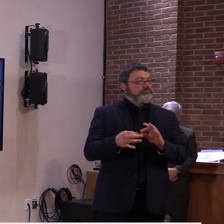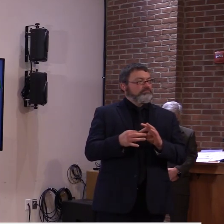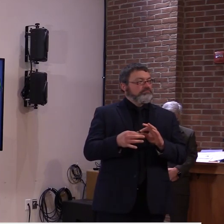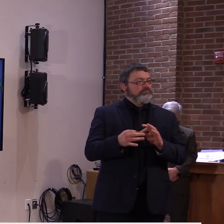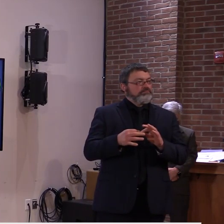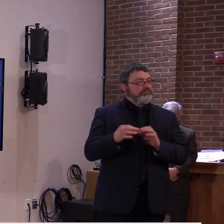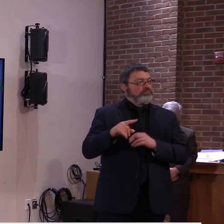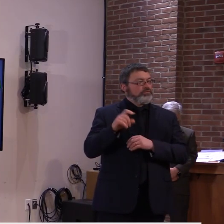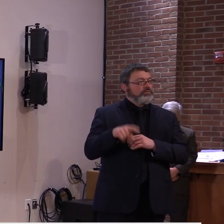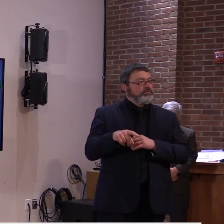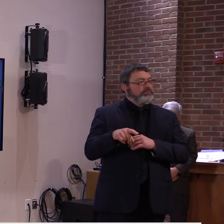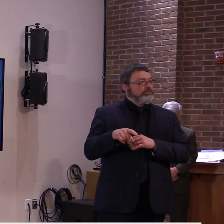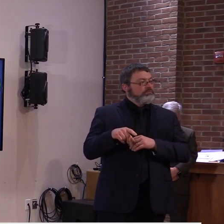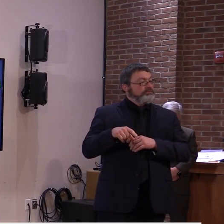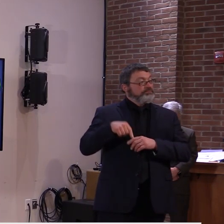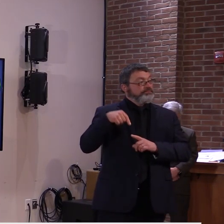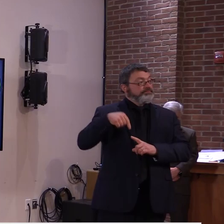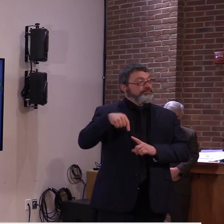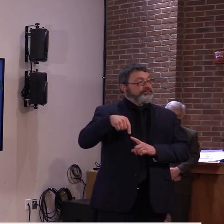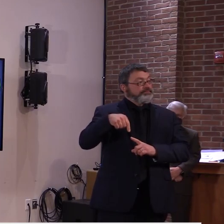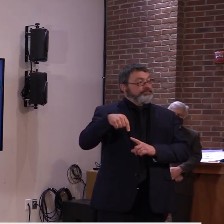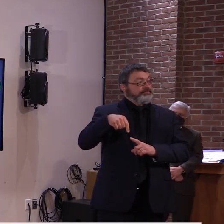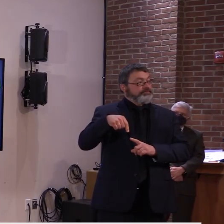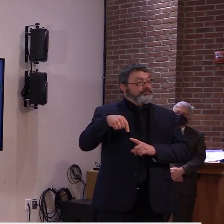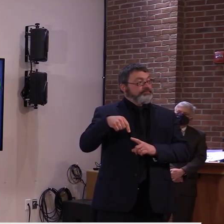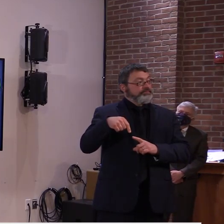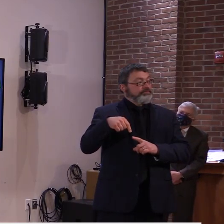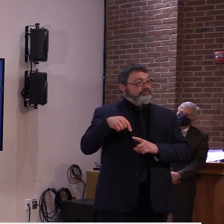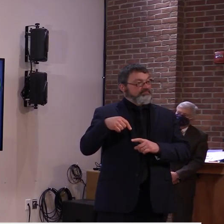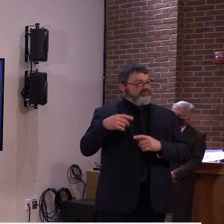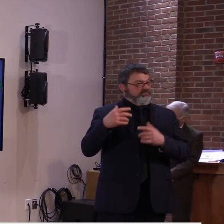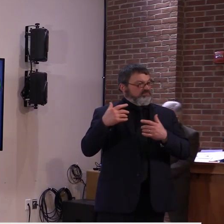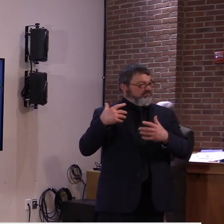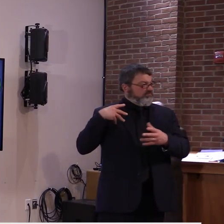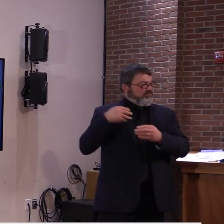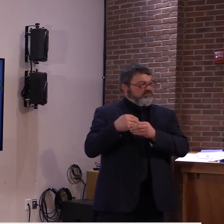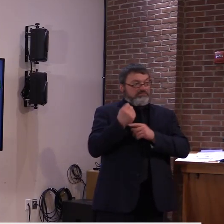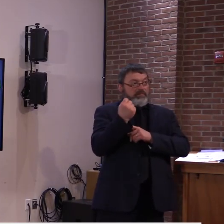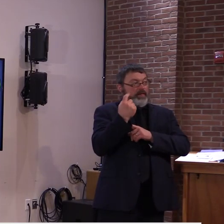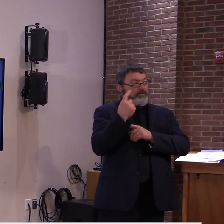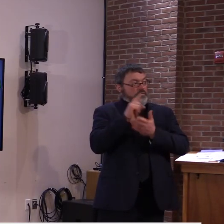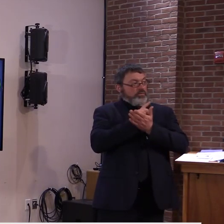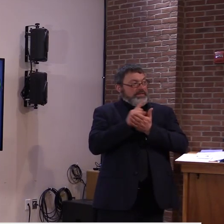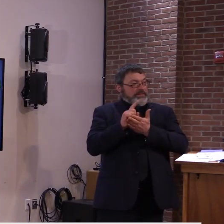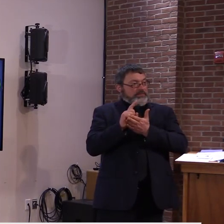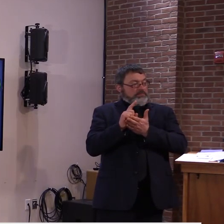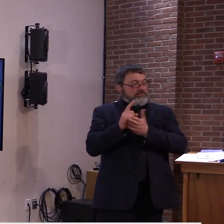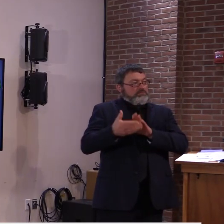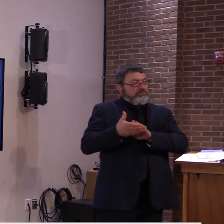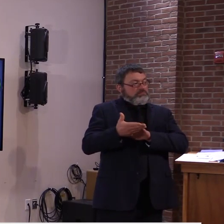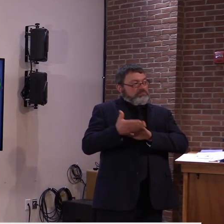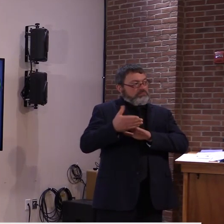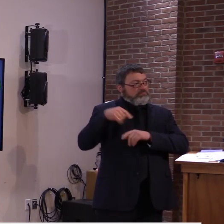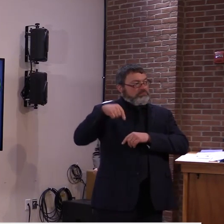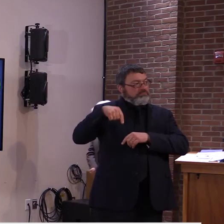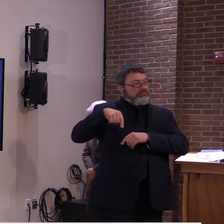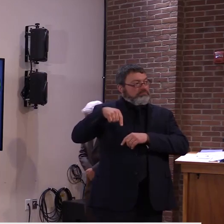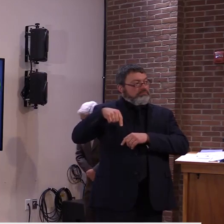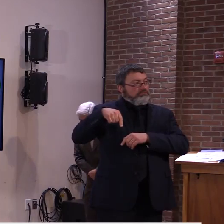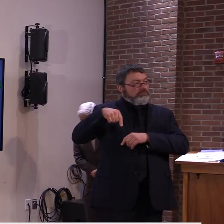Thank you, Ethan. A couple questions I plan to ask have been asked, so I will go to one of the ones that have postponed a couple of times.